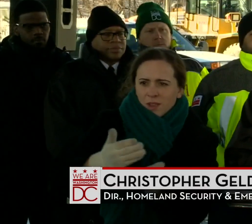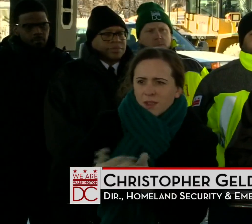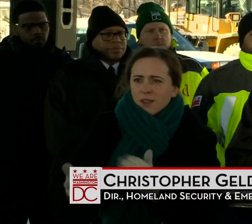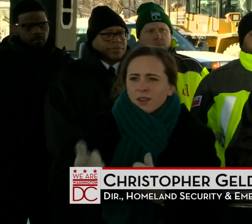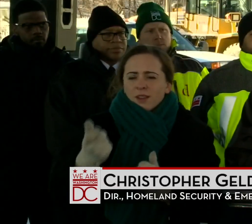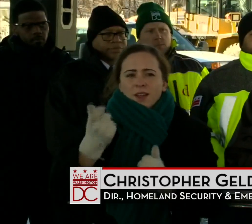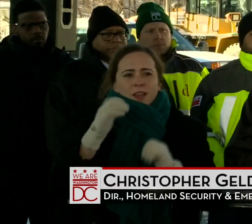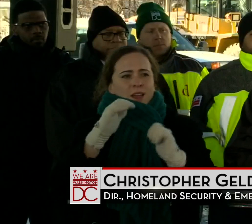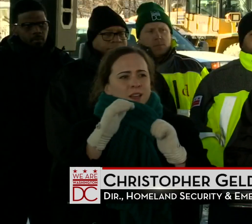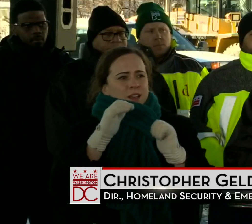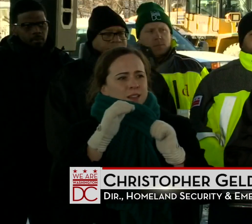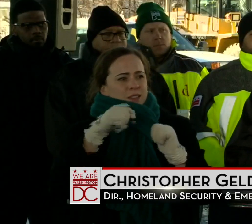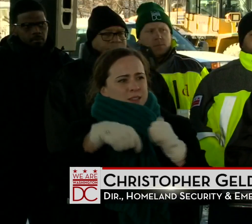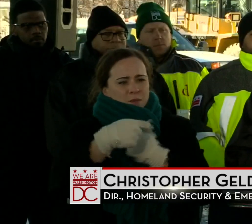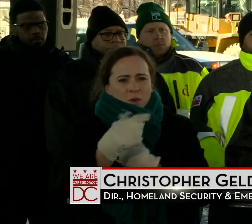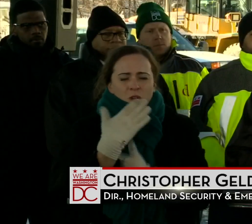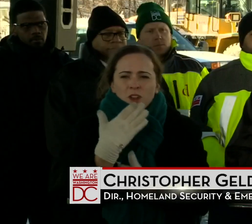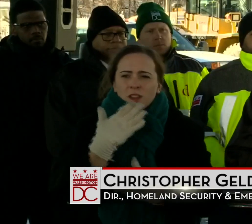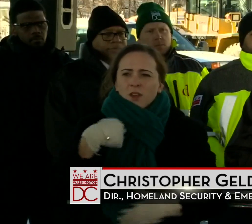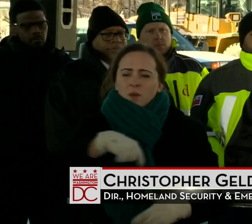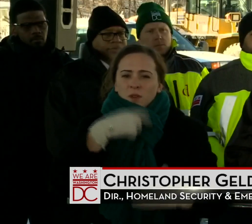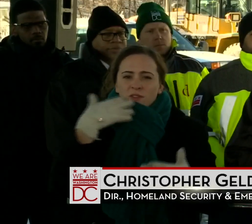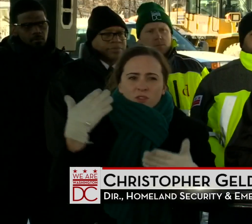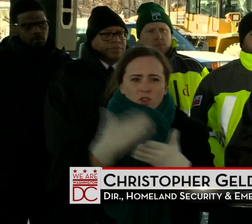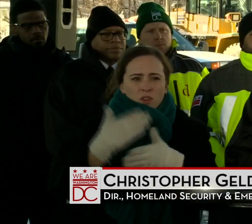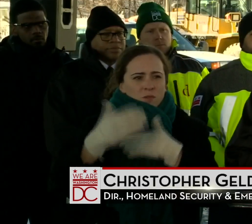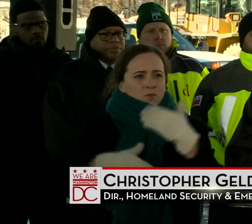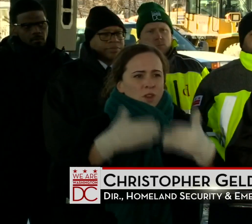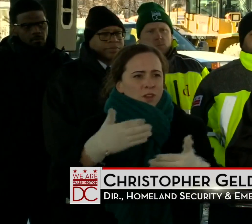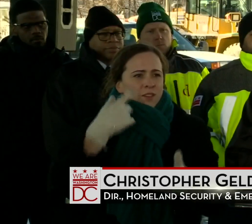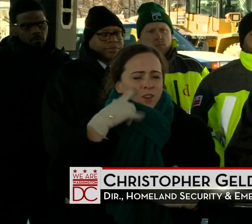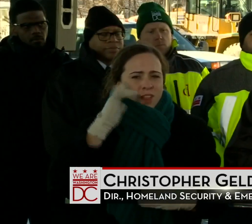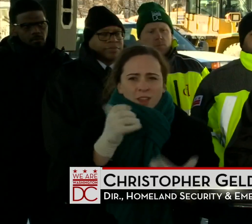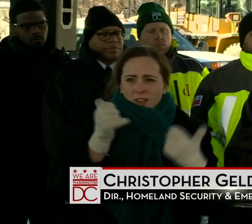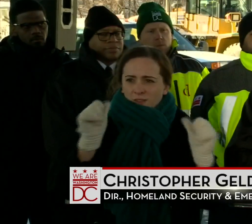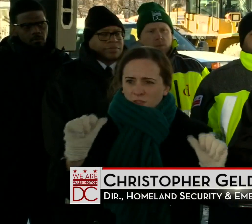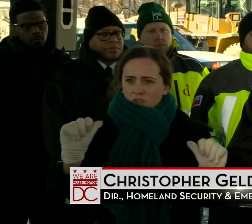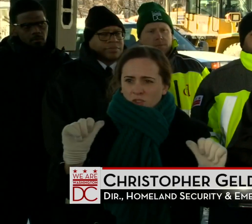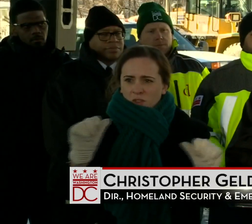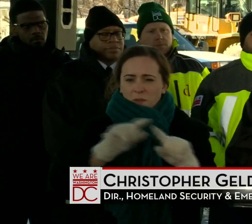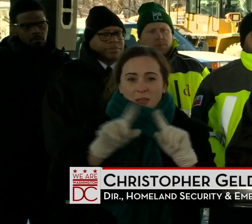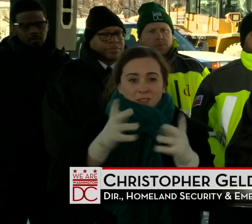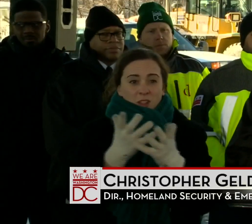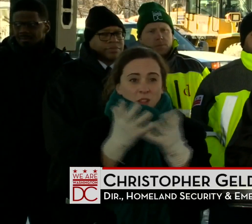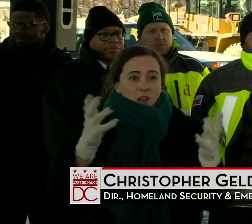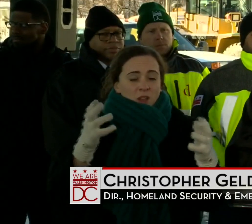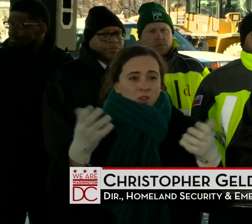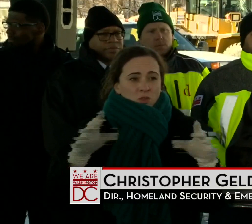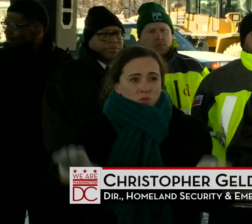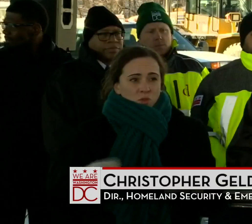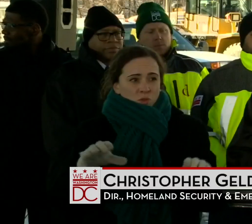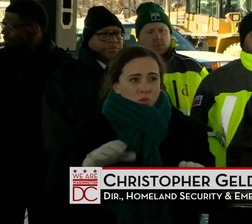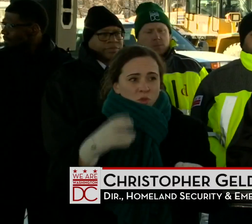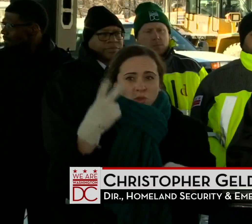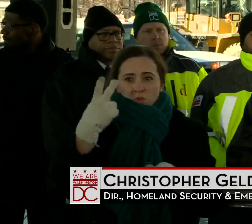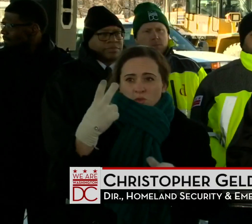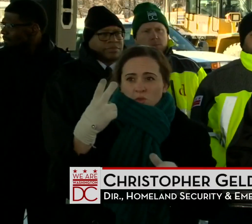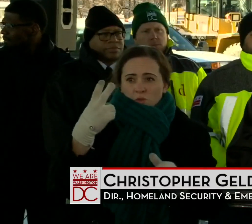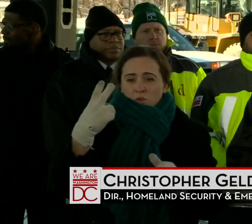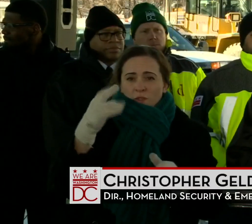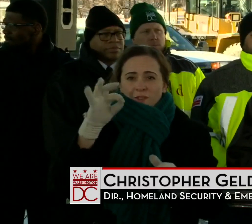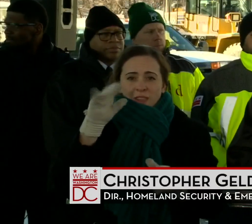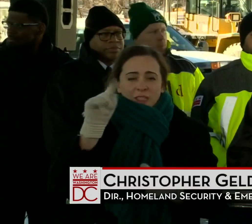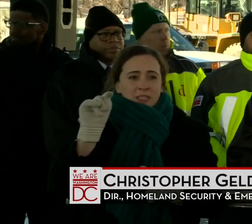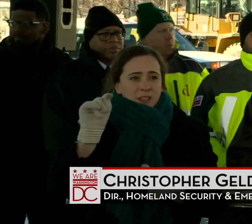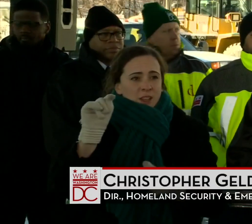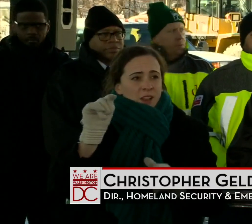here this morning, we're making good progress in that effort. However, there's a lot to do. 2 feet of snow is a lot to move, and